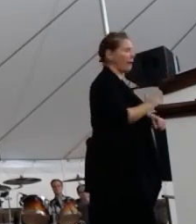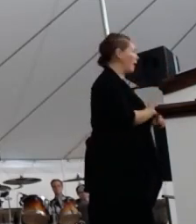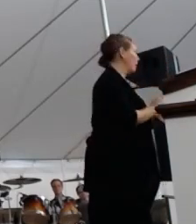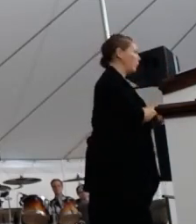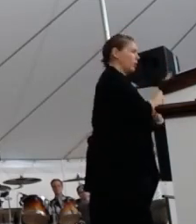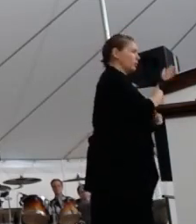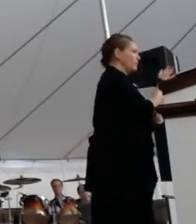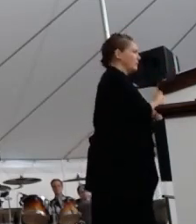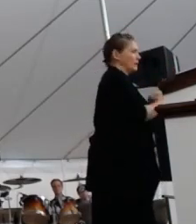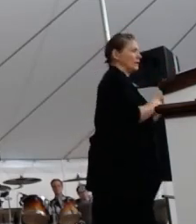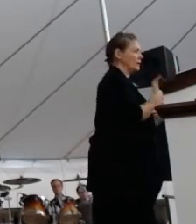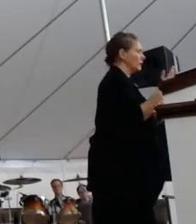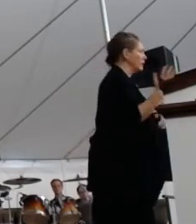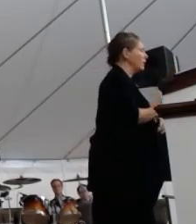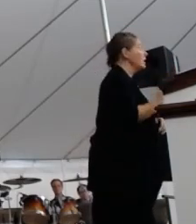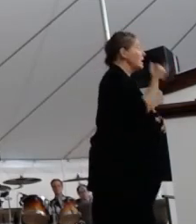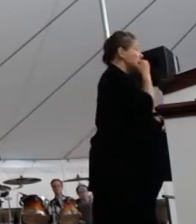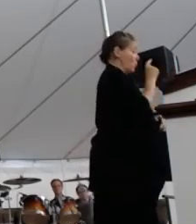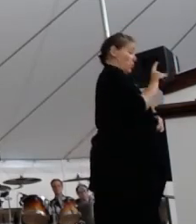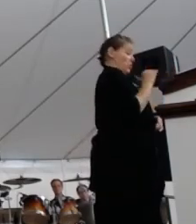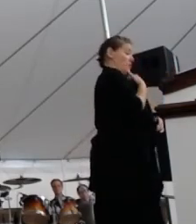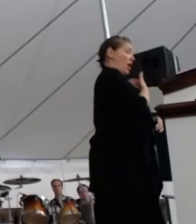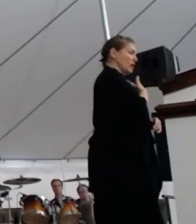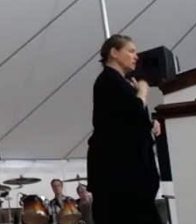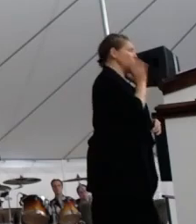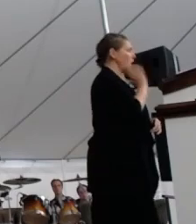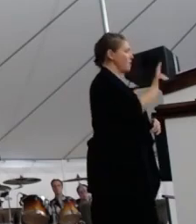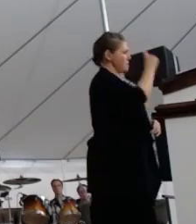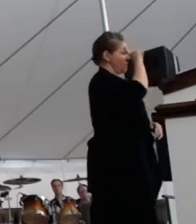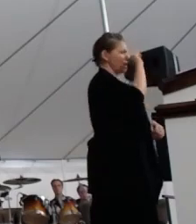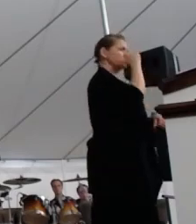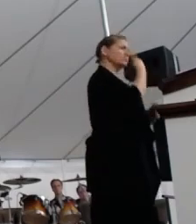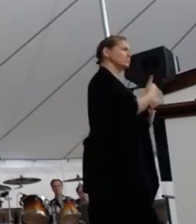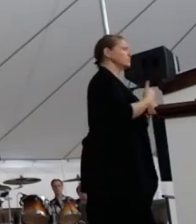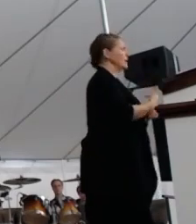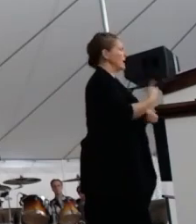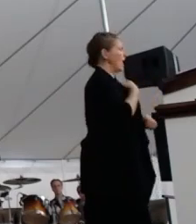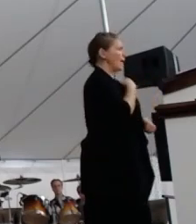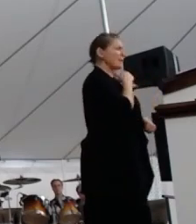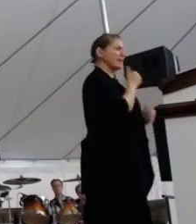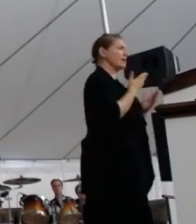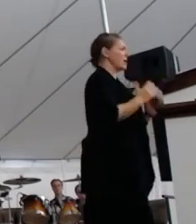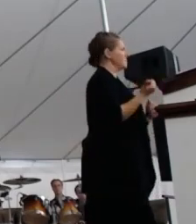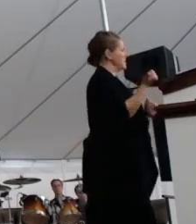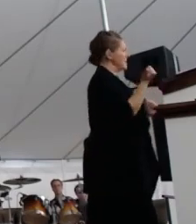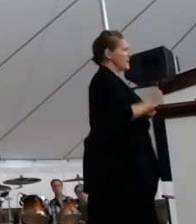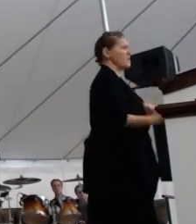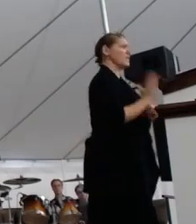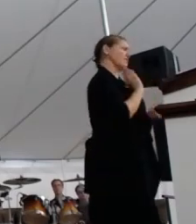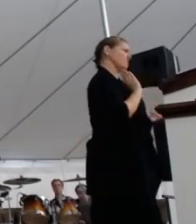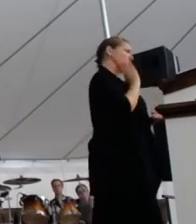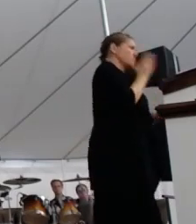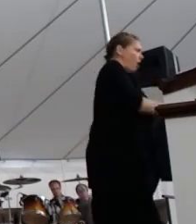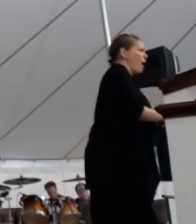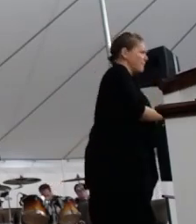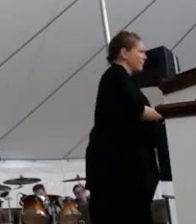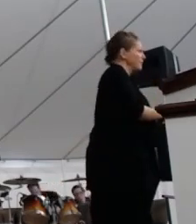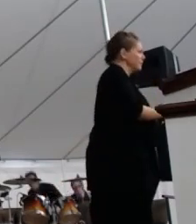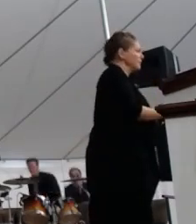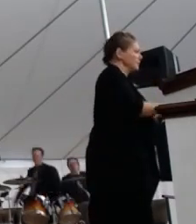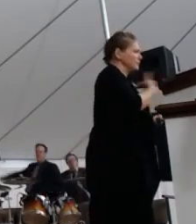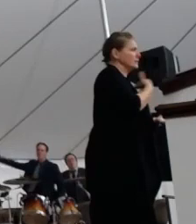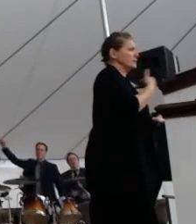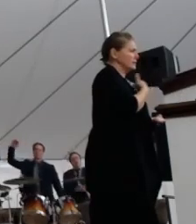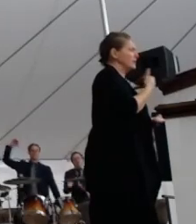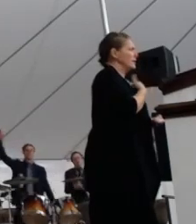is, what would happen if the 100 of us would make up our mind, I'm not going to let anything stop what God's trying to do. I'm not going to